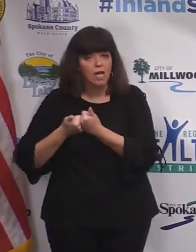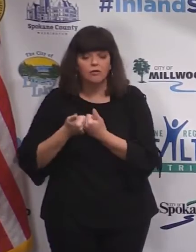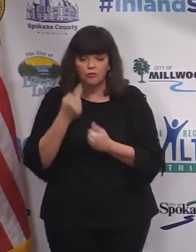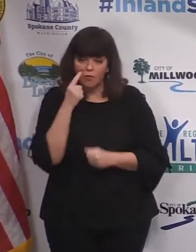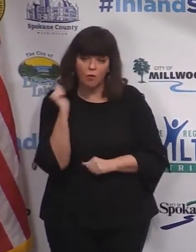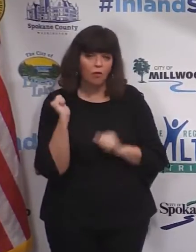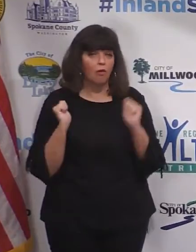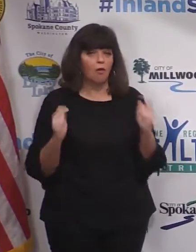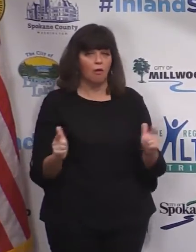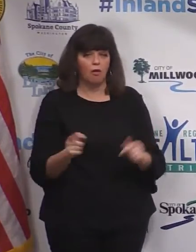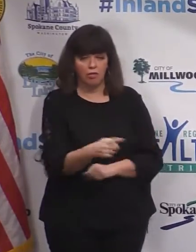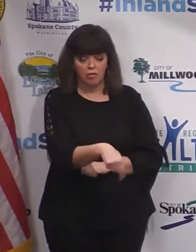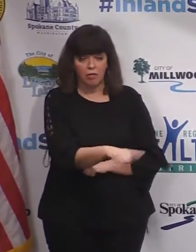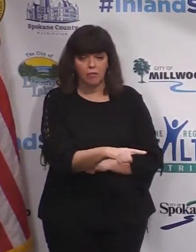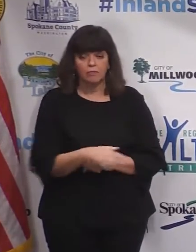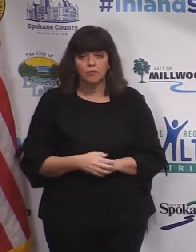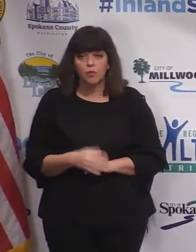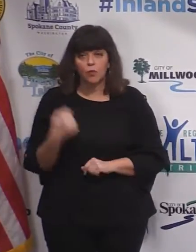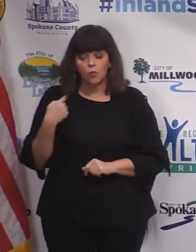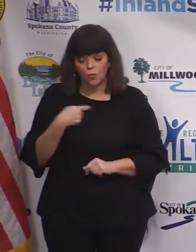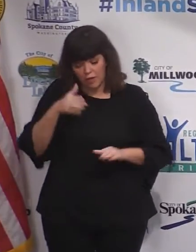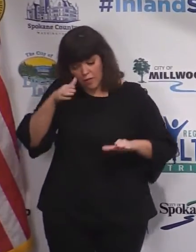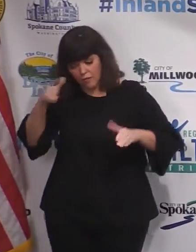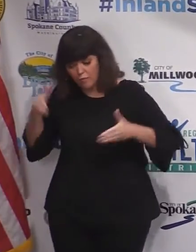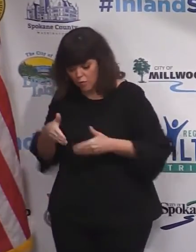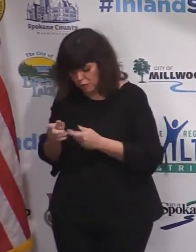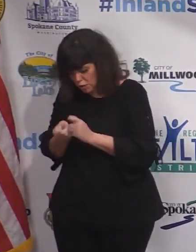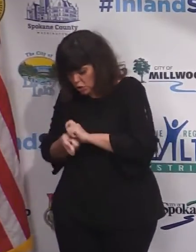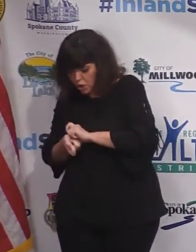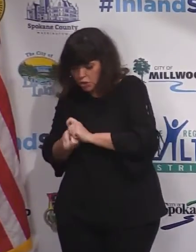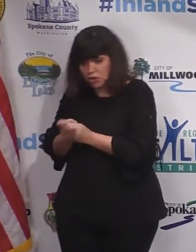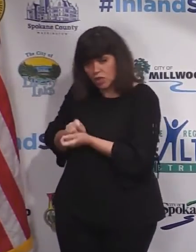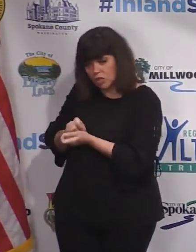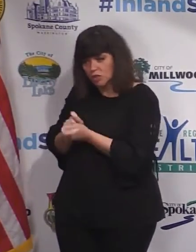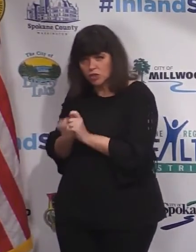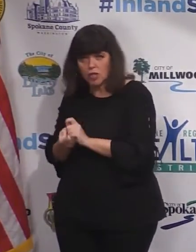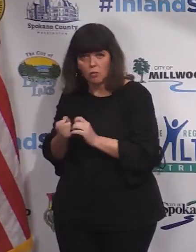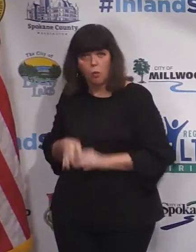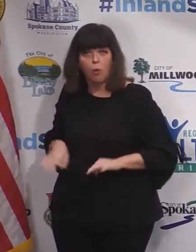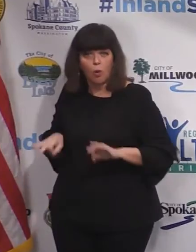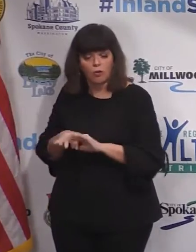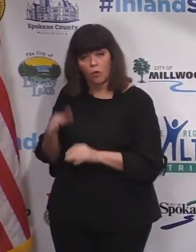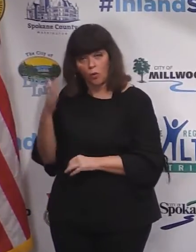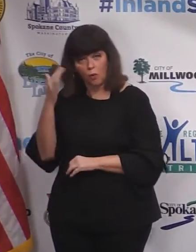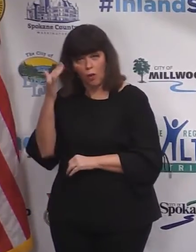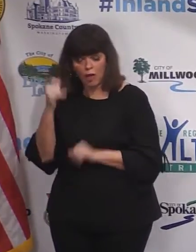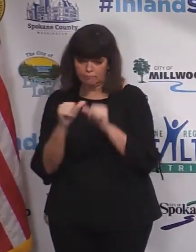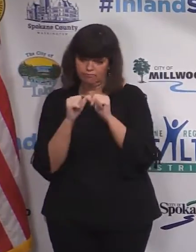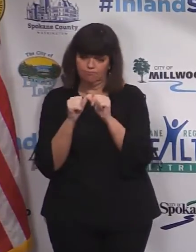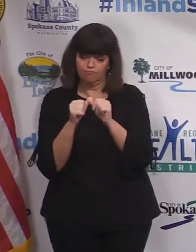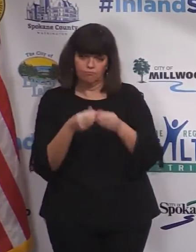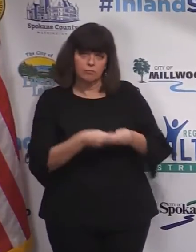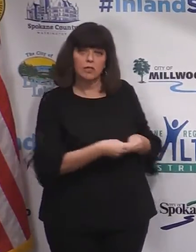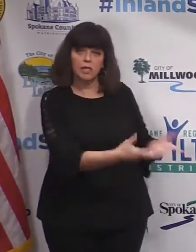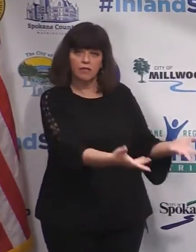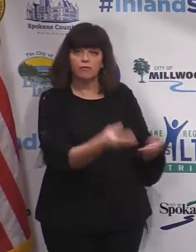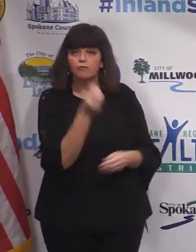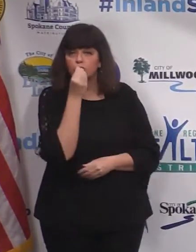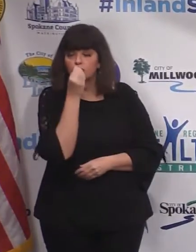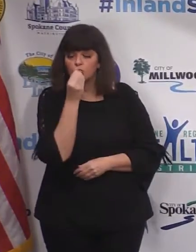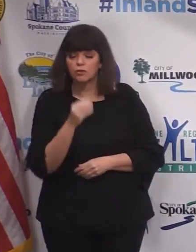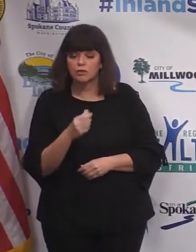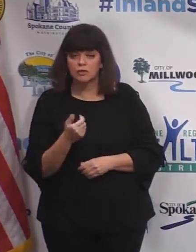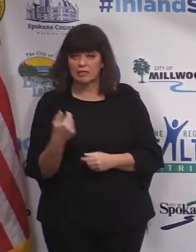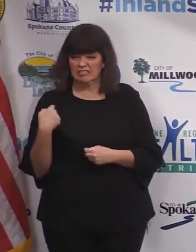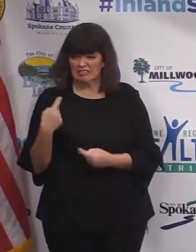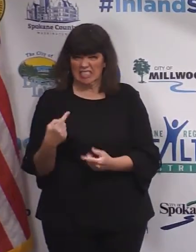the adaptations that we need to make so that we can continue delivering food in the next 6 months. And we're evaluating how we can